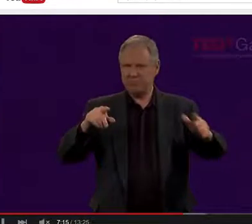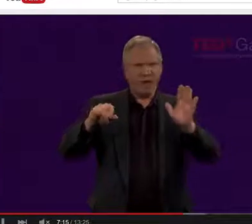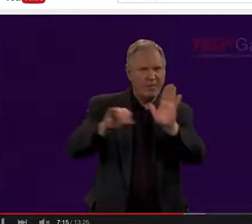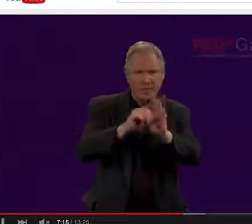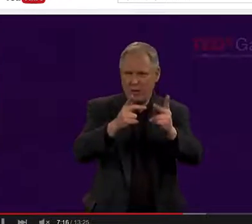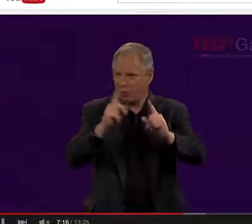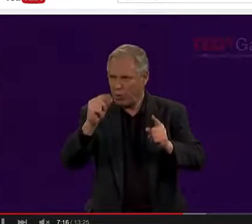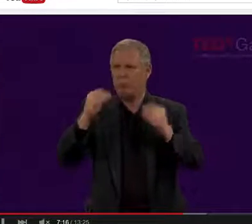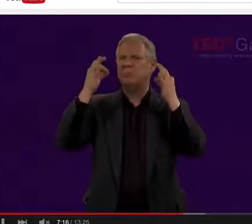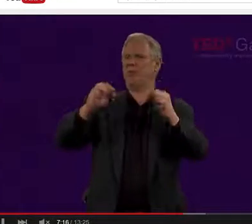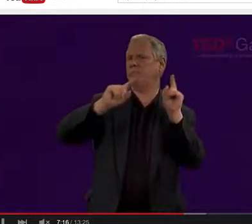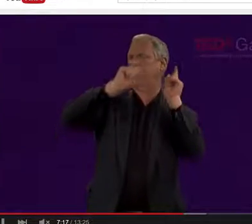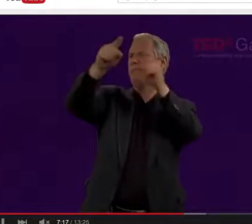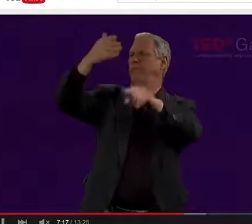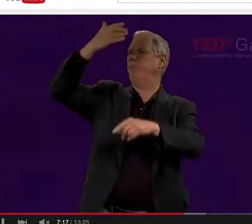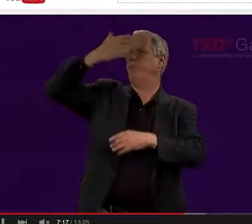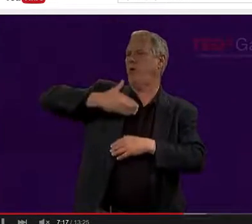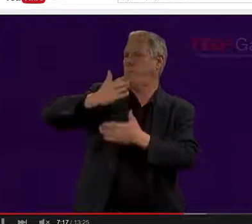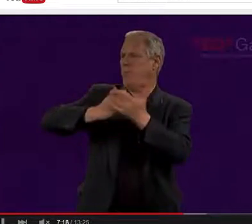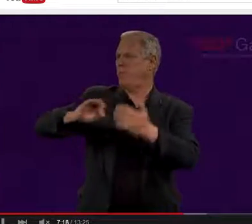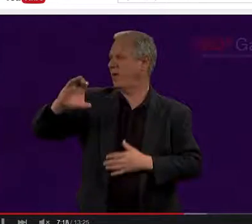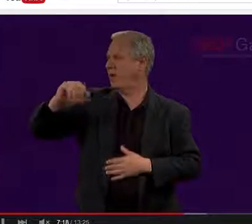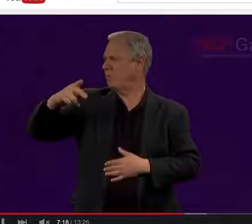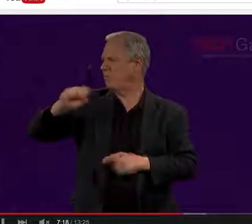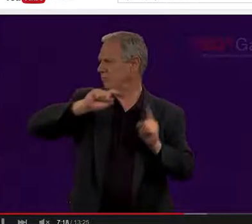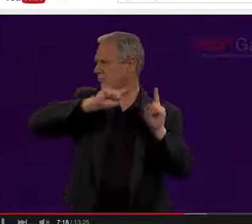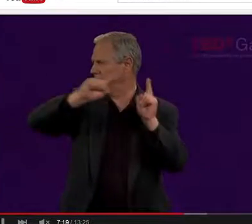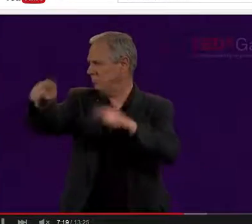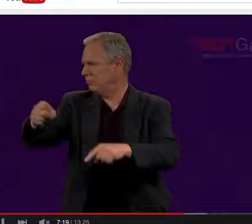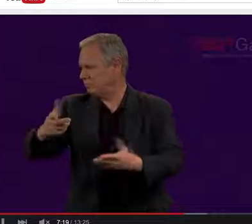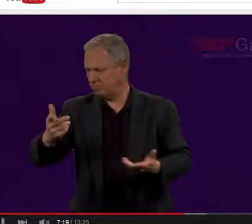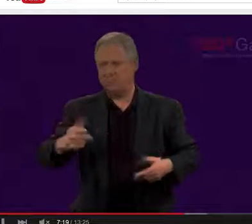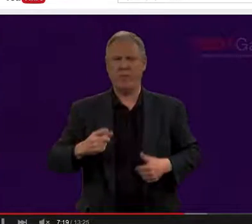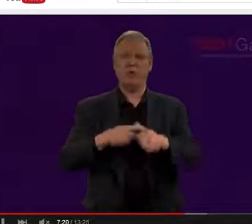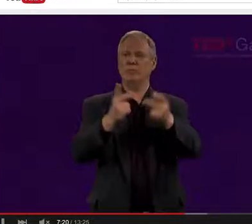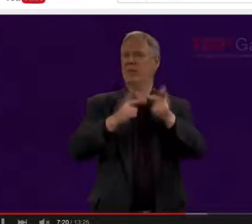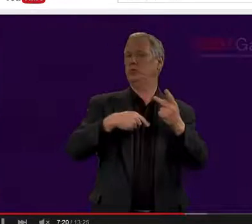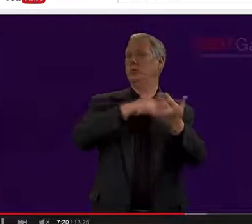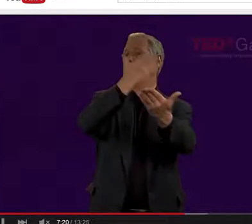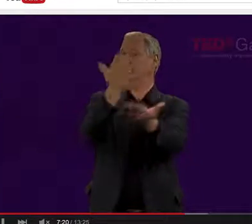We gave out flyers and everything, and then we right for the front of the campus.